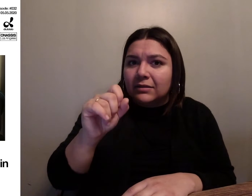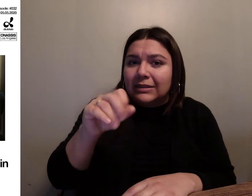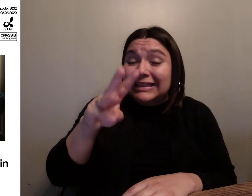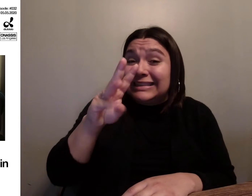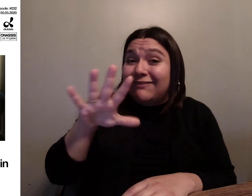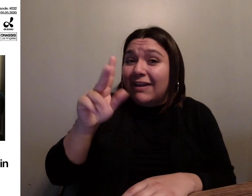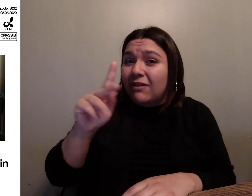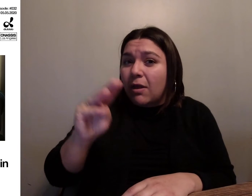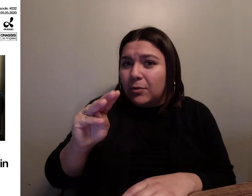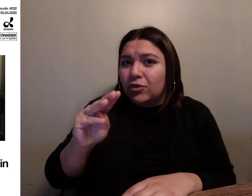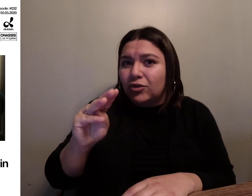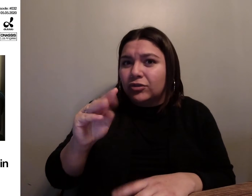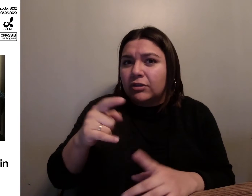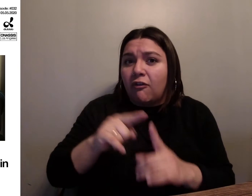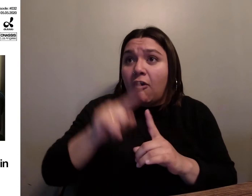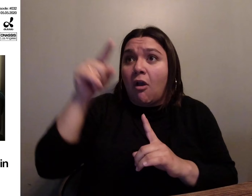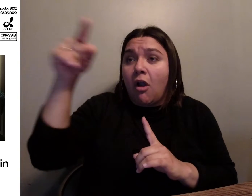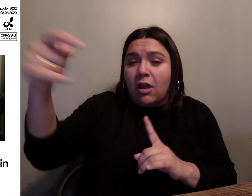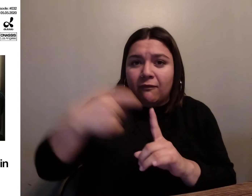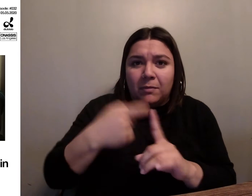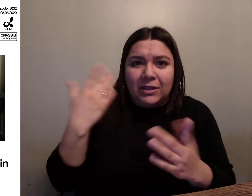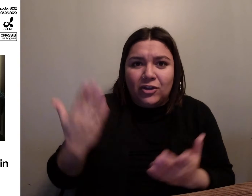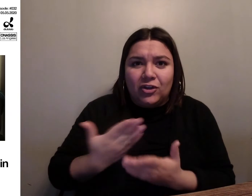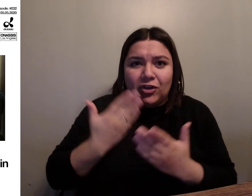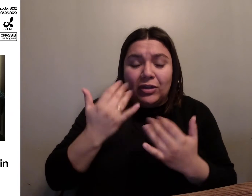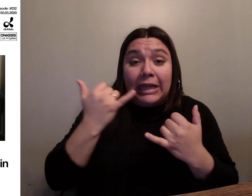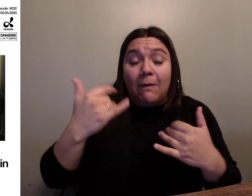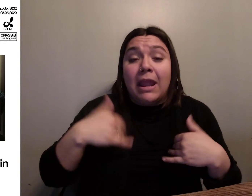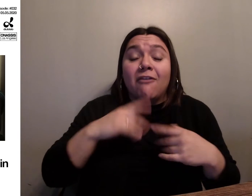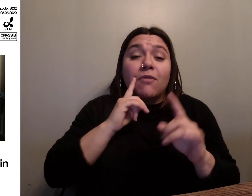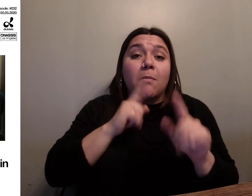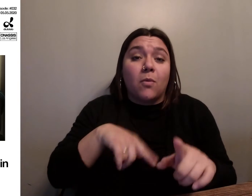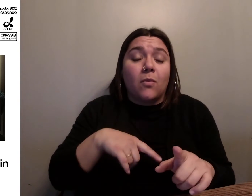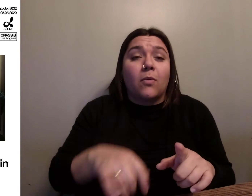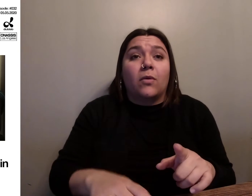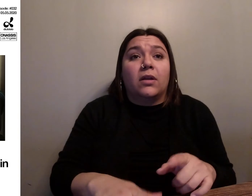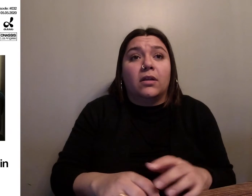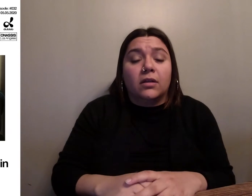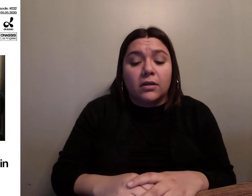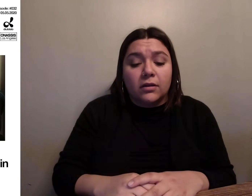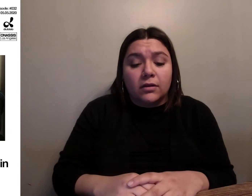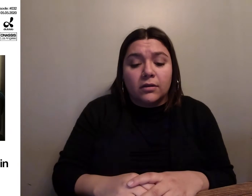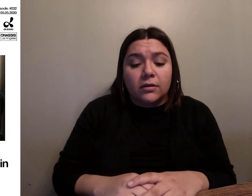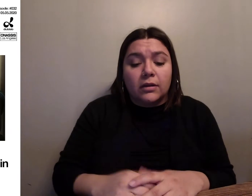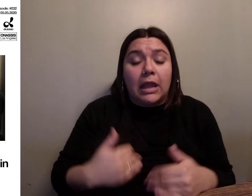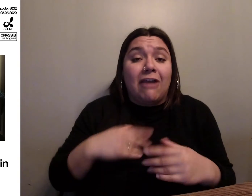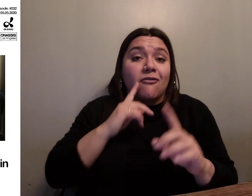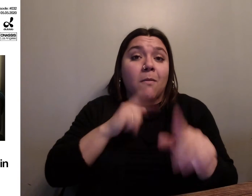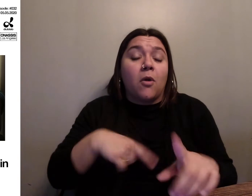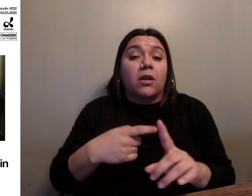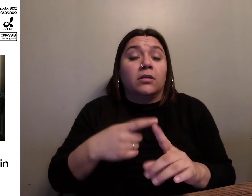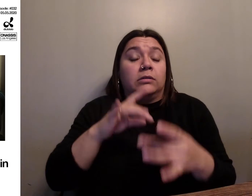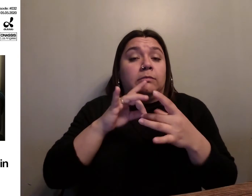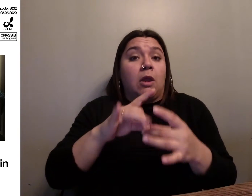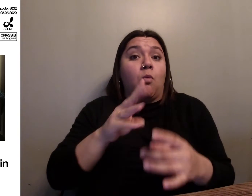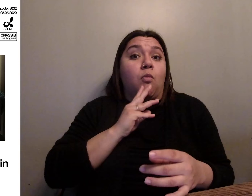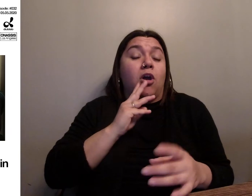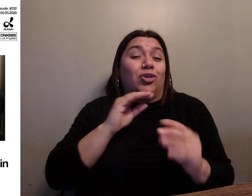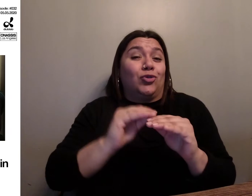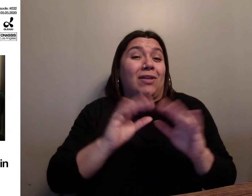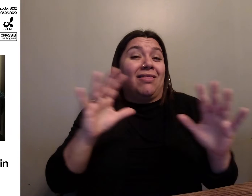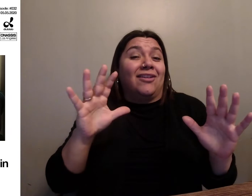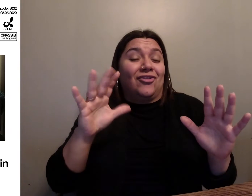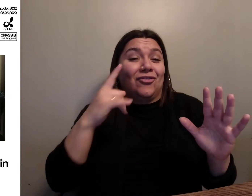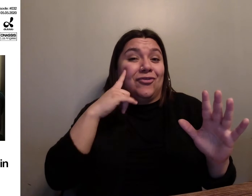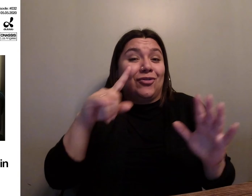reports. Here's the other thing. We're getting reports of water so clear in the Venetian canals that